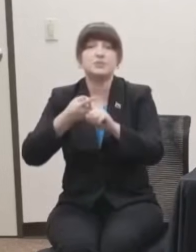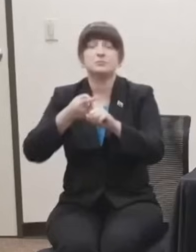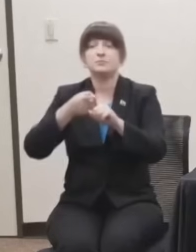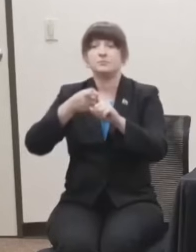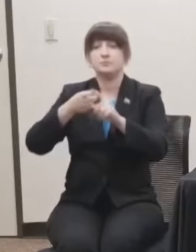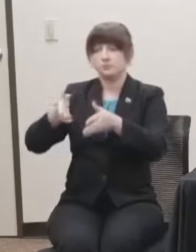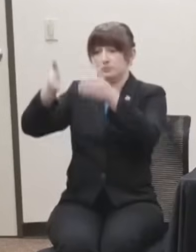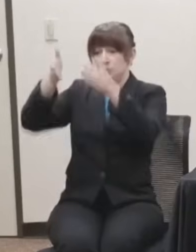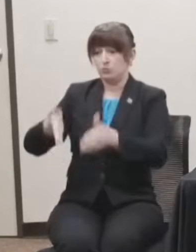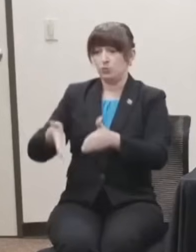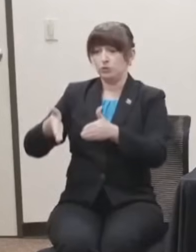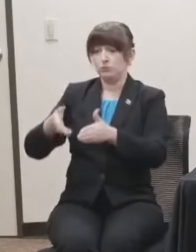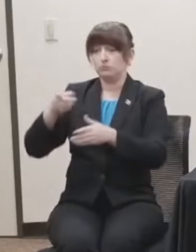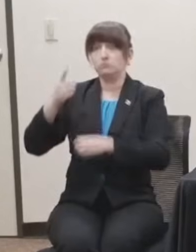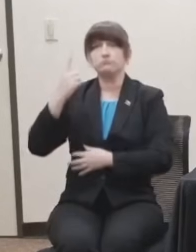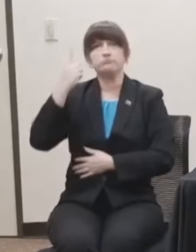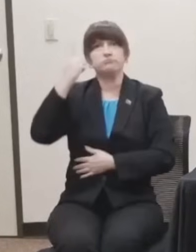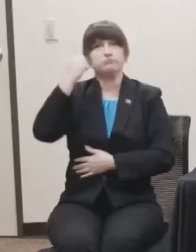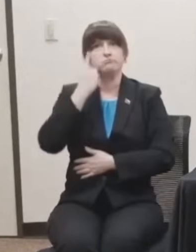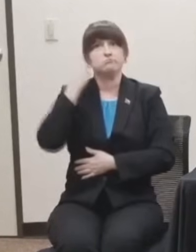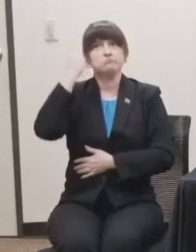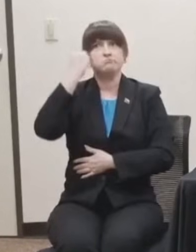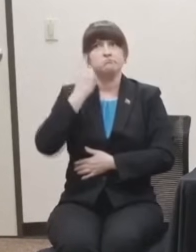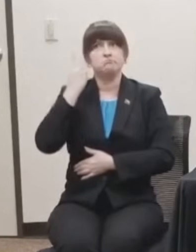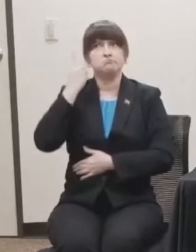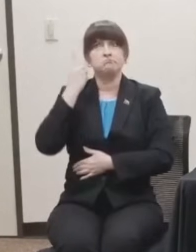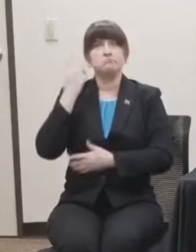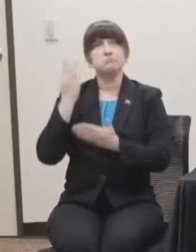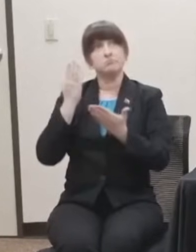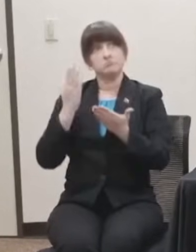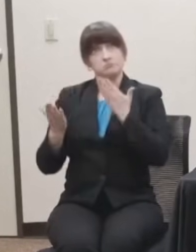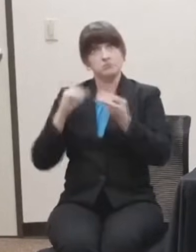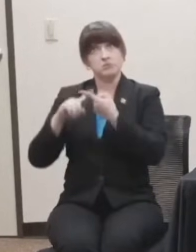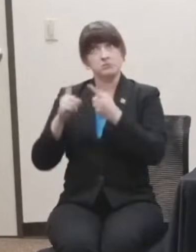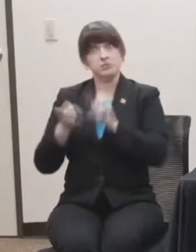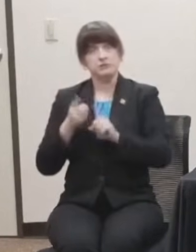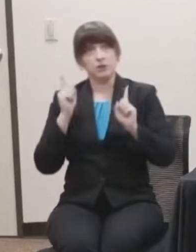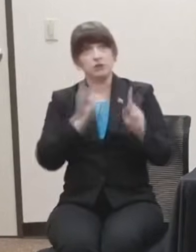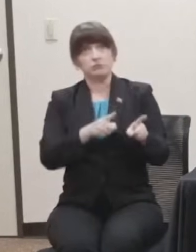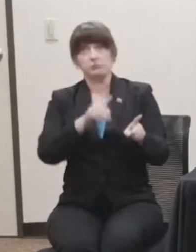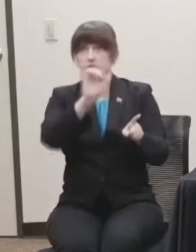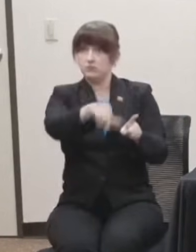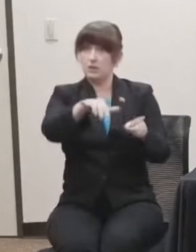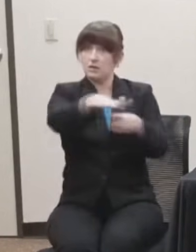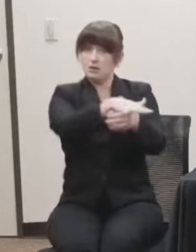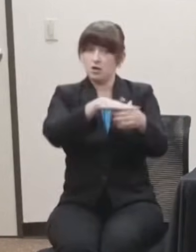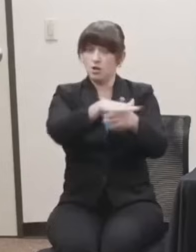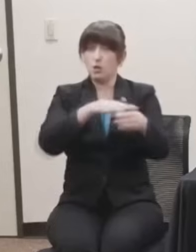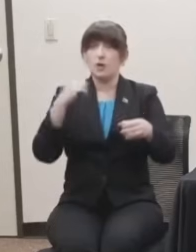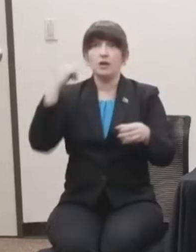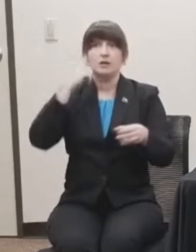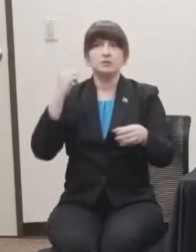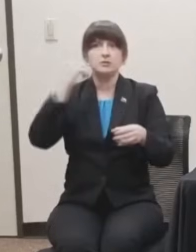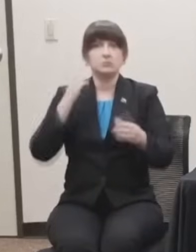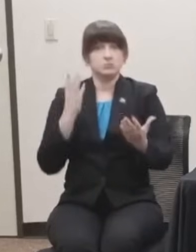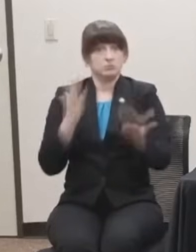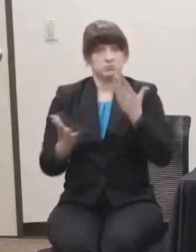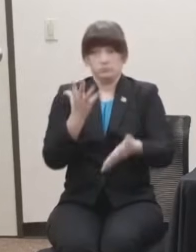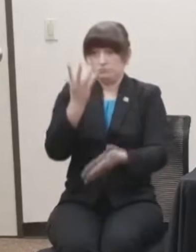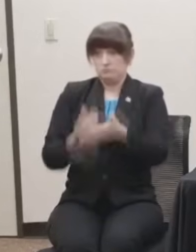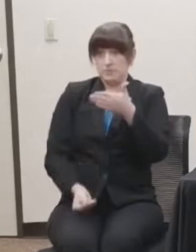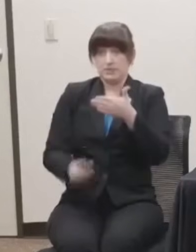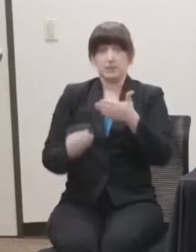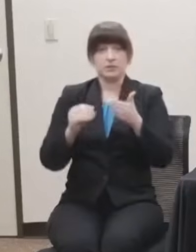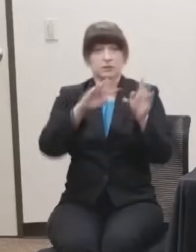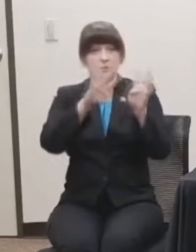you think was in Kerrville or Kerr County that you think is missing, please contact the local